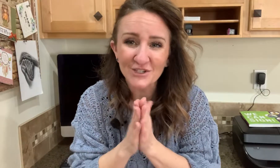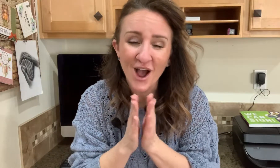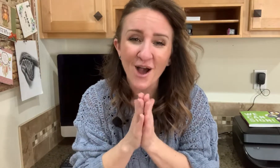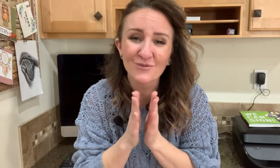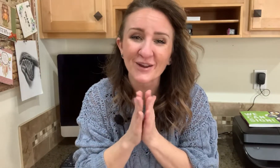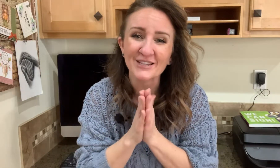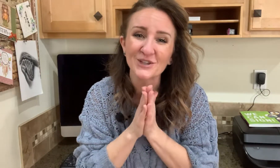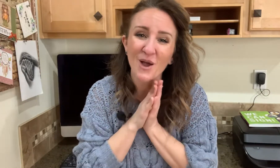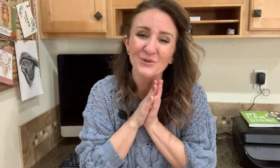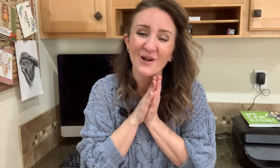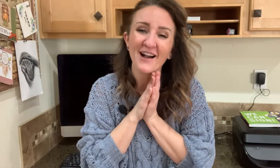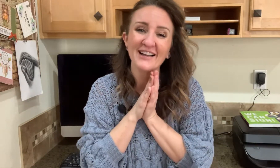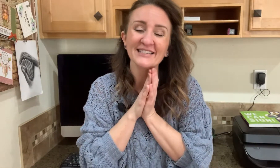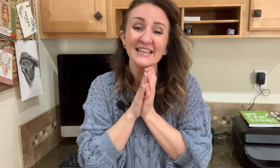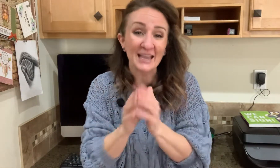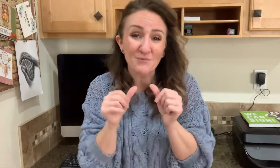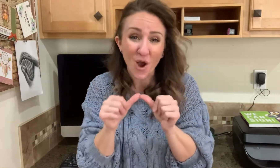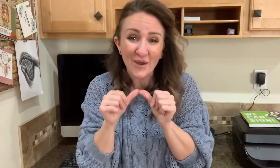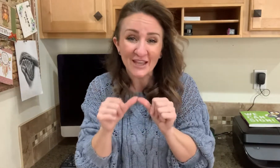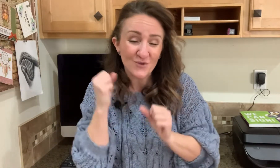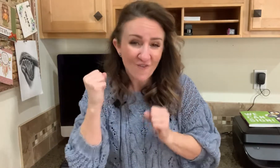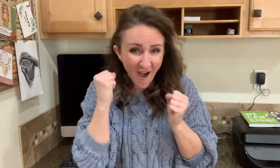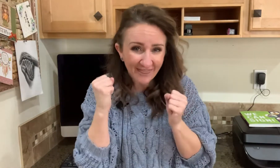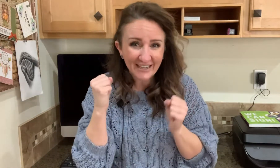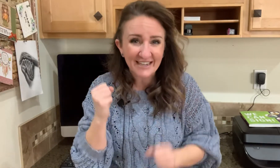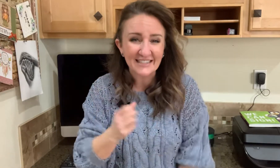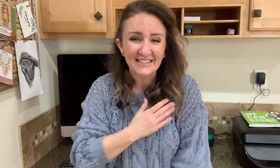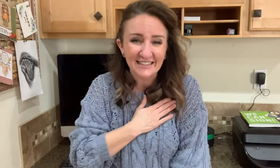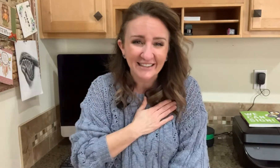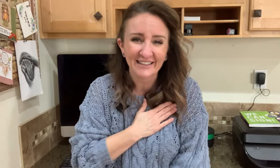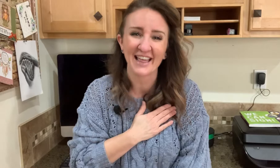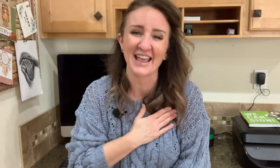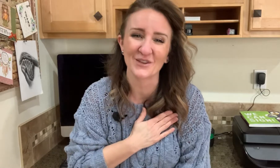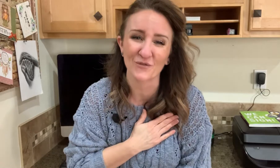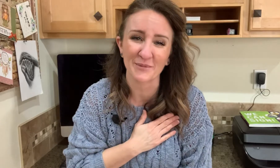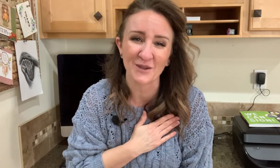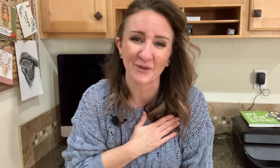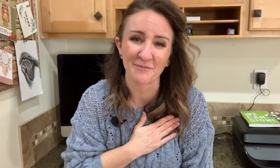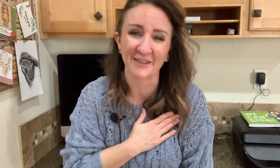job, you guys. Keep going, you got this. Thank you for being with me.